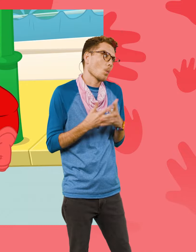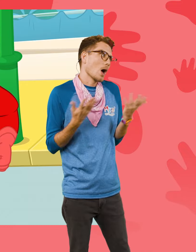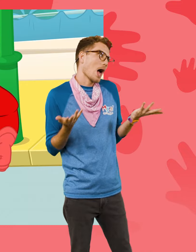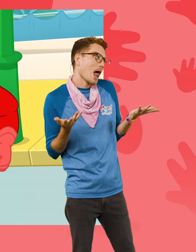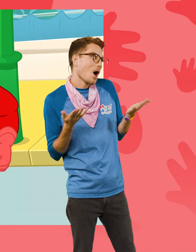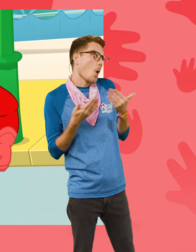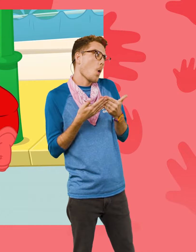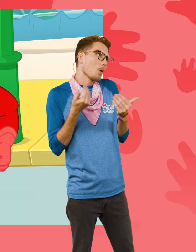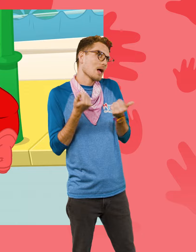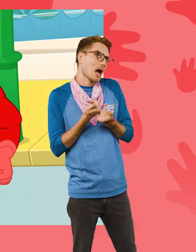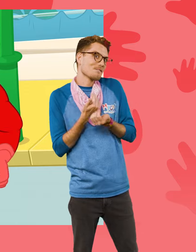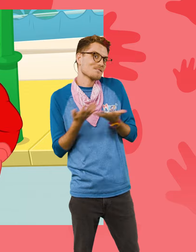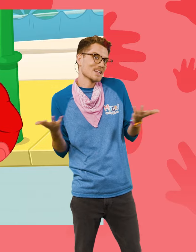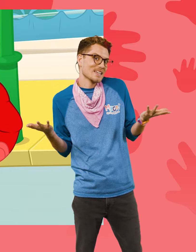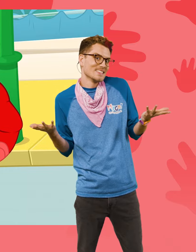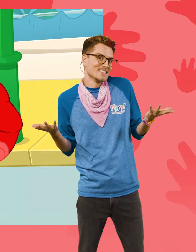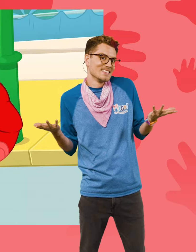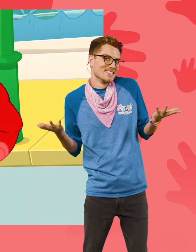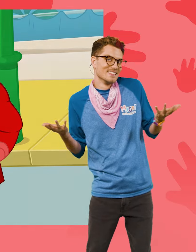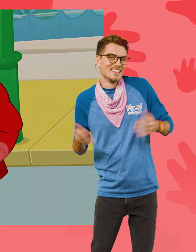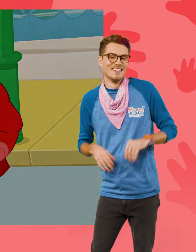Well, almost everything.